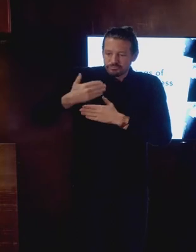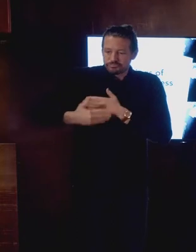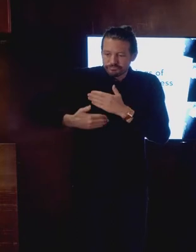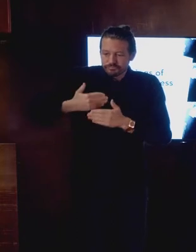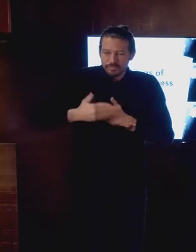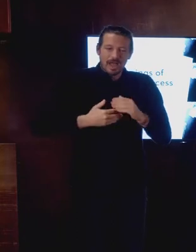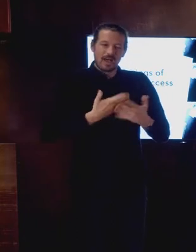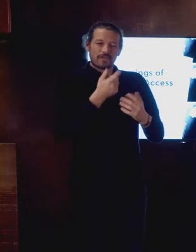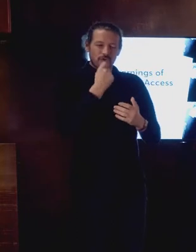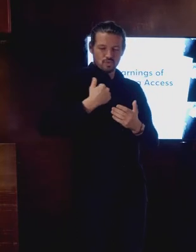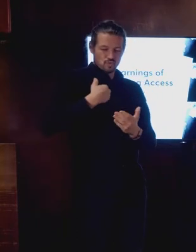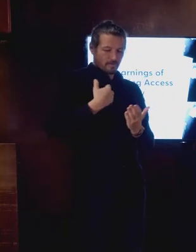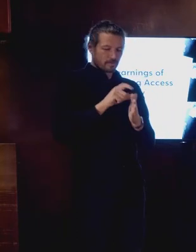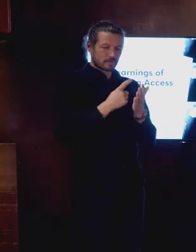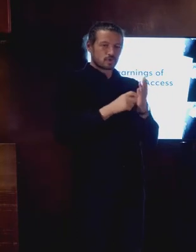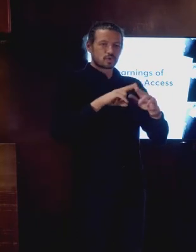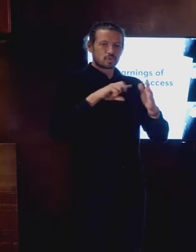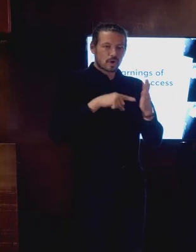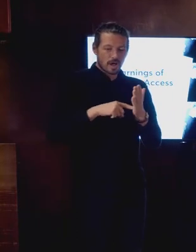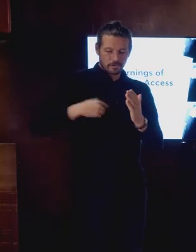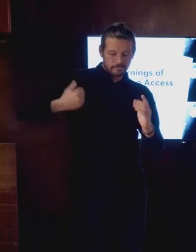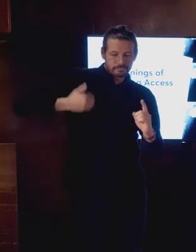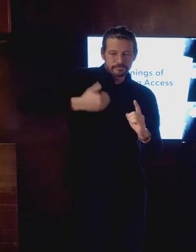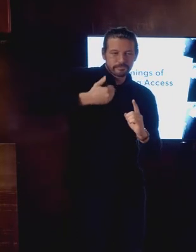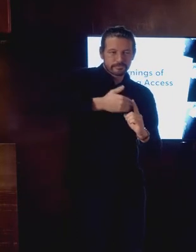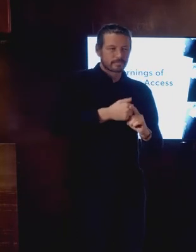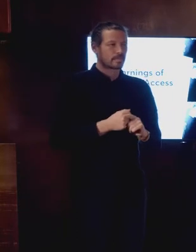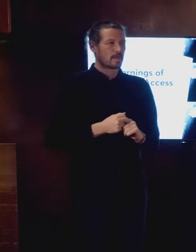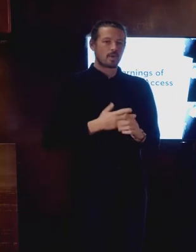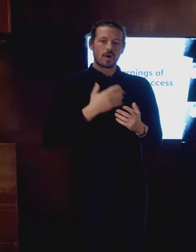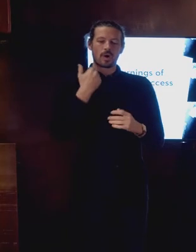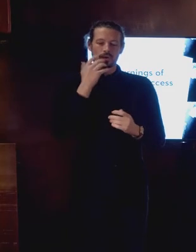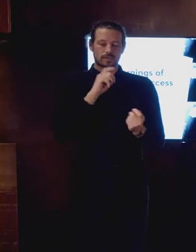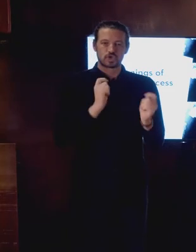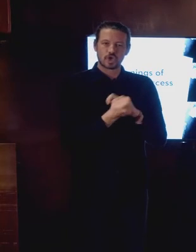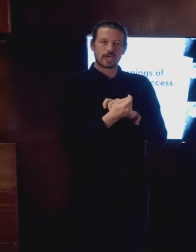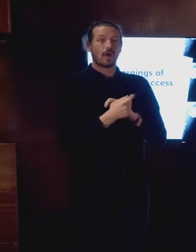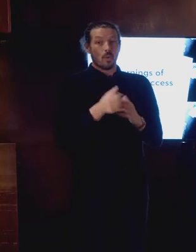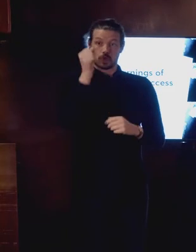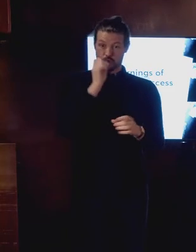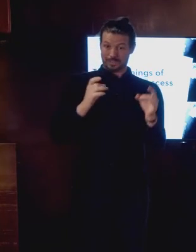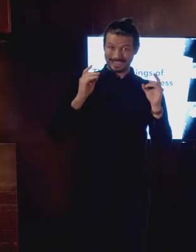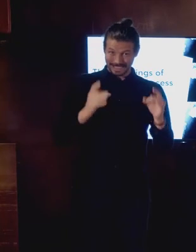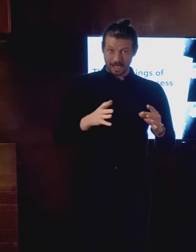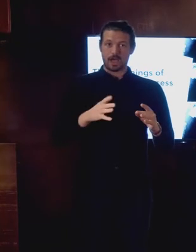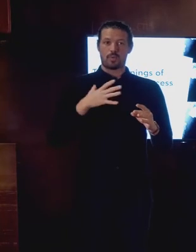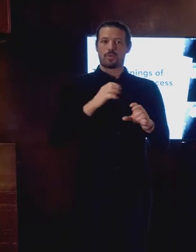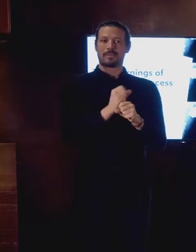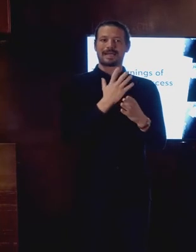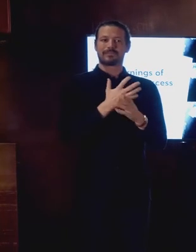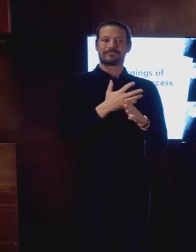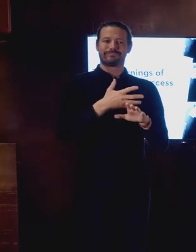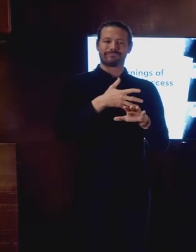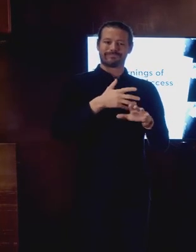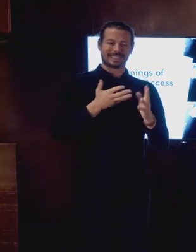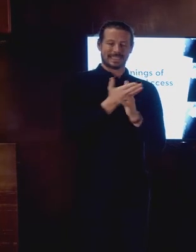sort of different drafts of it along the way, and we kind of kept changing how we're going to go about. We knew from the beginning that we wanted to make the